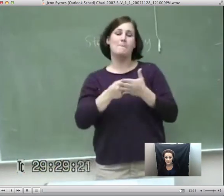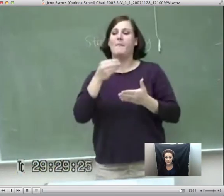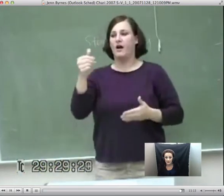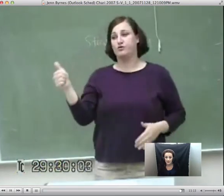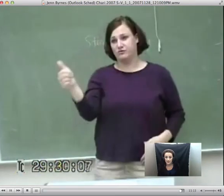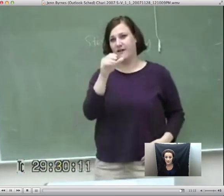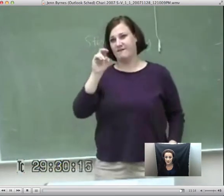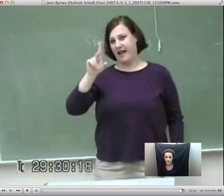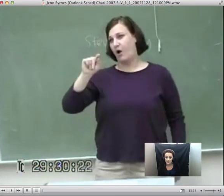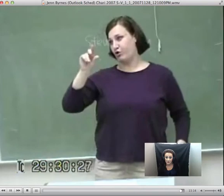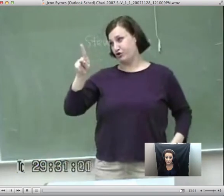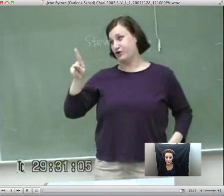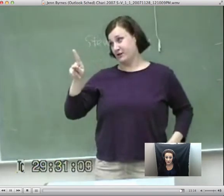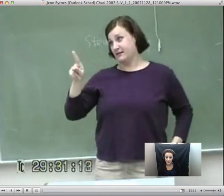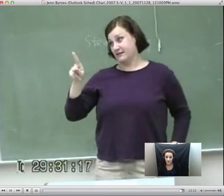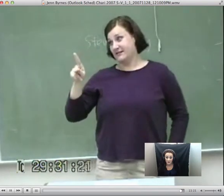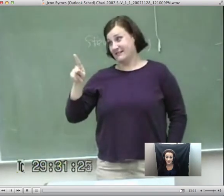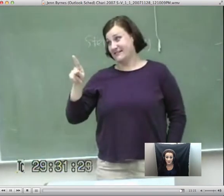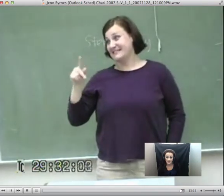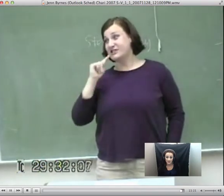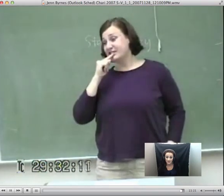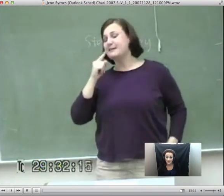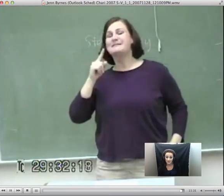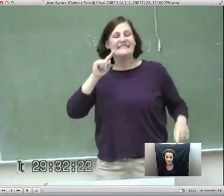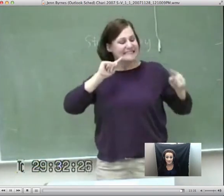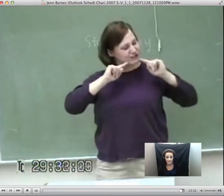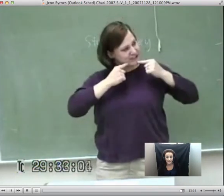to the nearest office store and go and purchase Outlook.